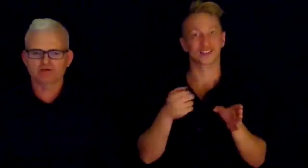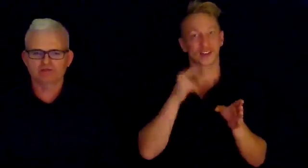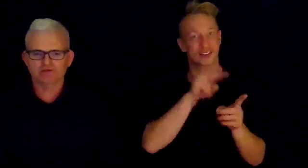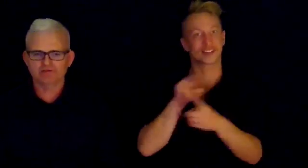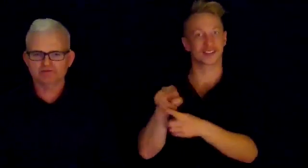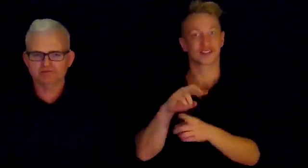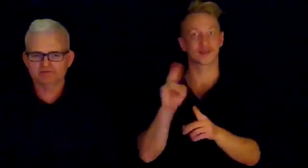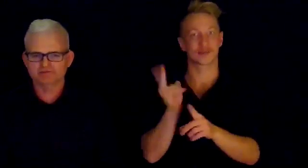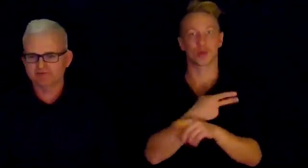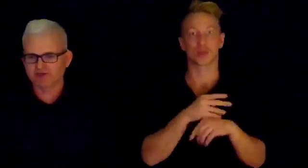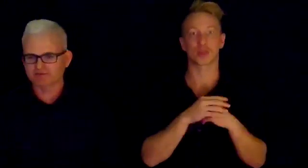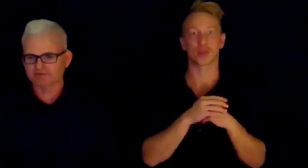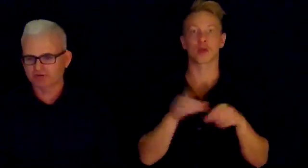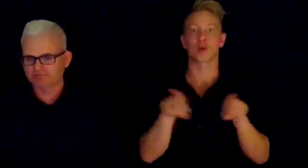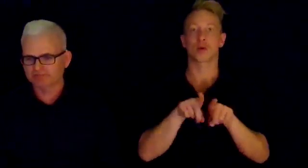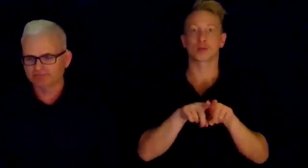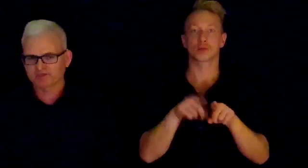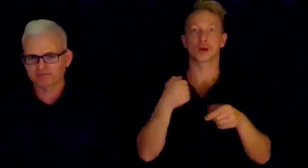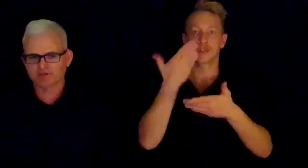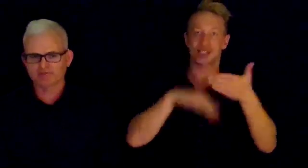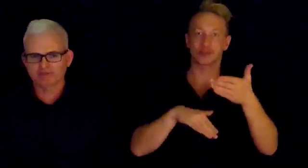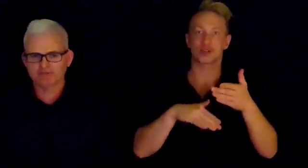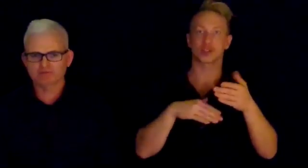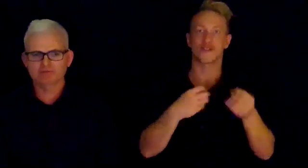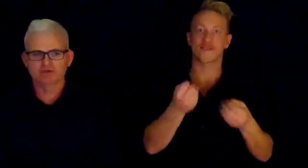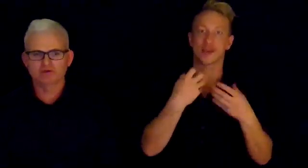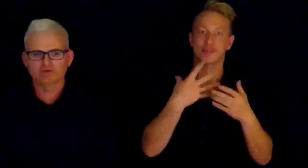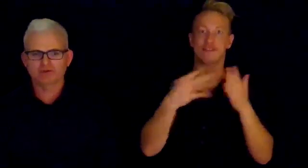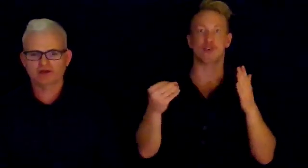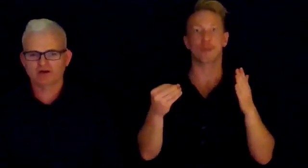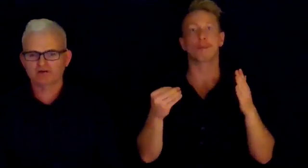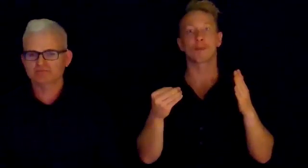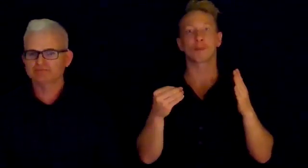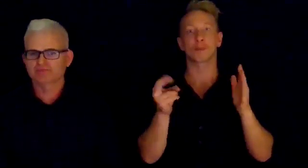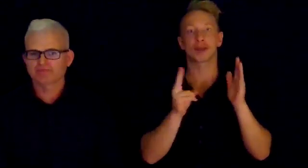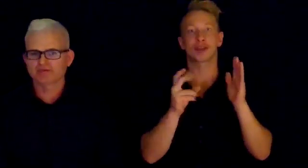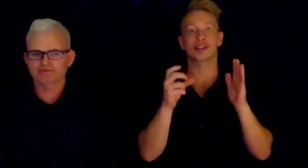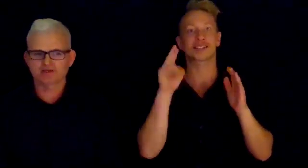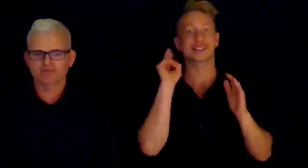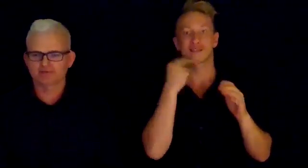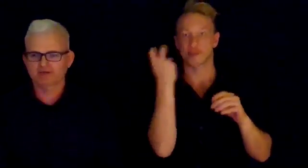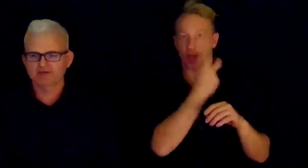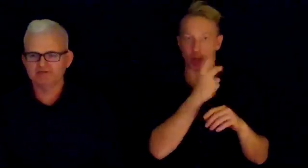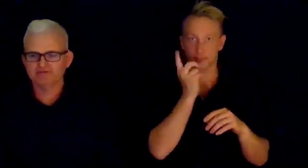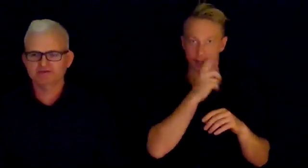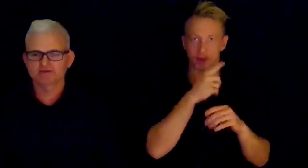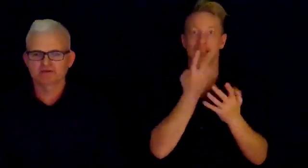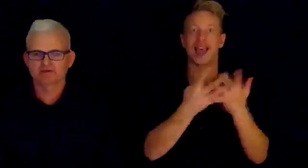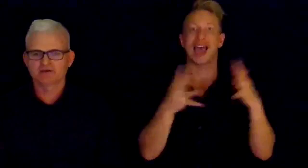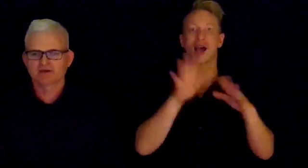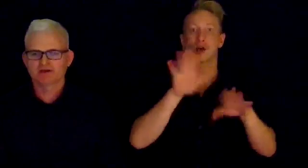I've also experienced feedback from deafblind people with how they've set up their